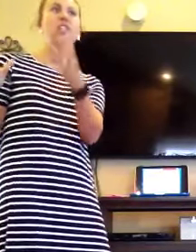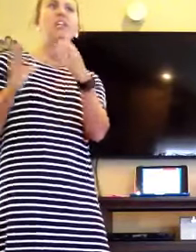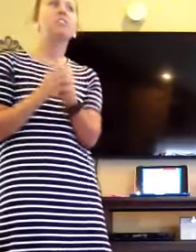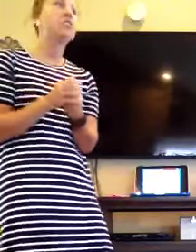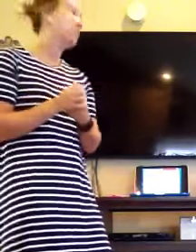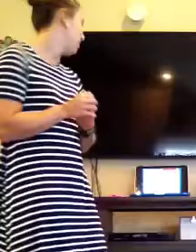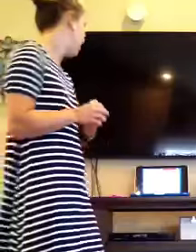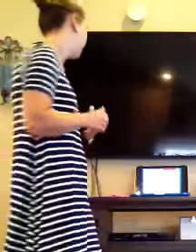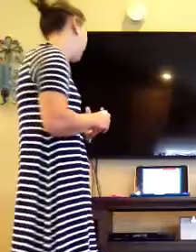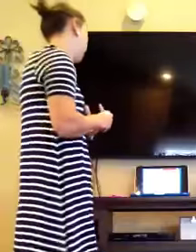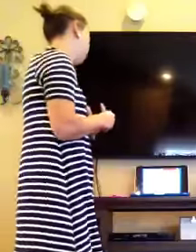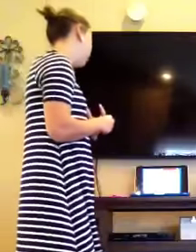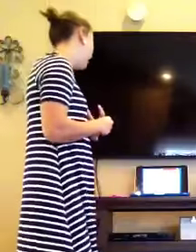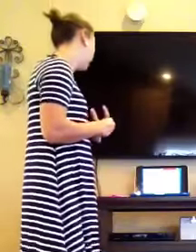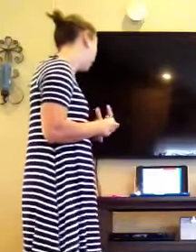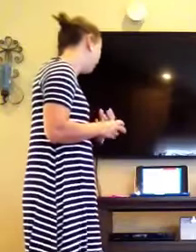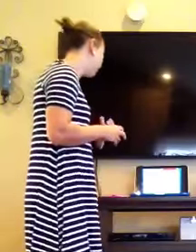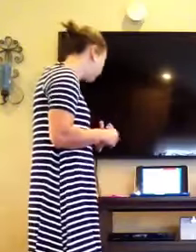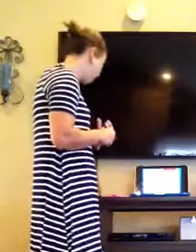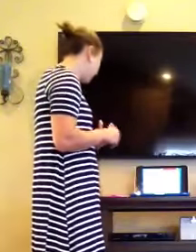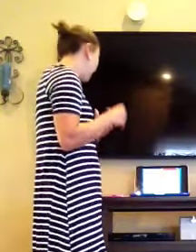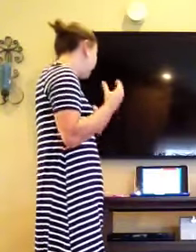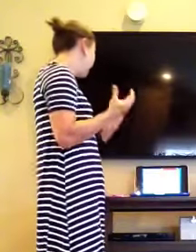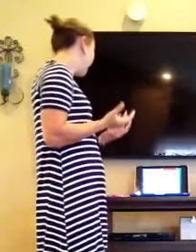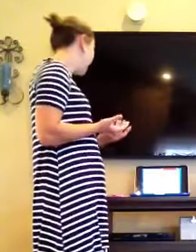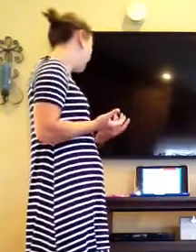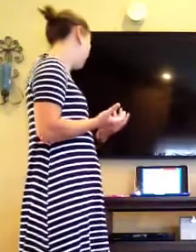desk during class time for the classroom. Instead of,